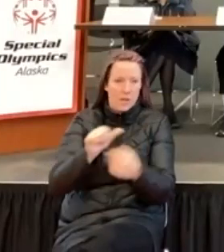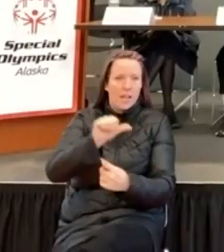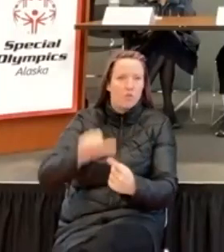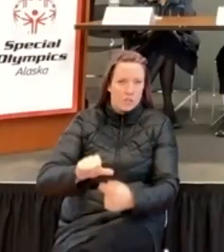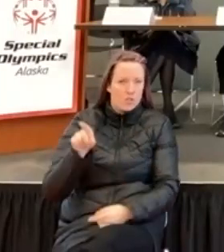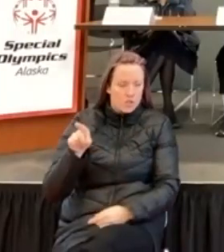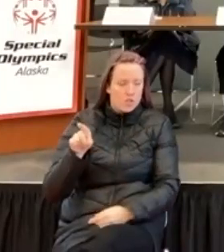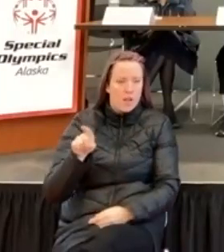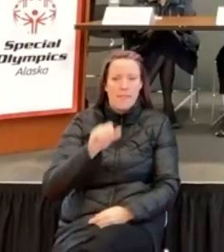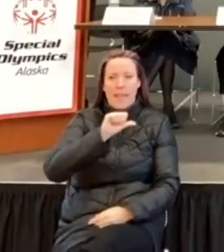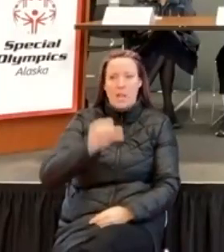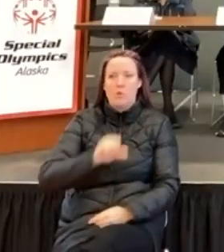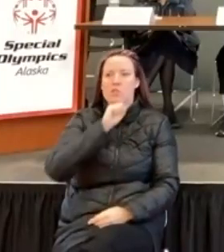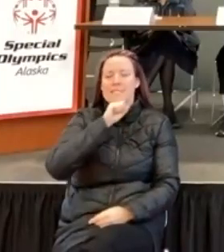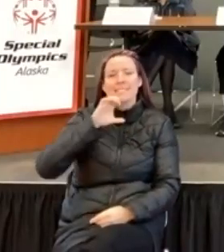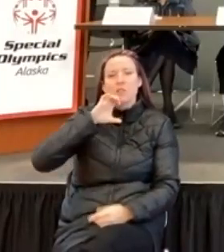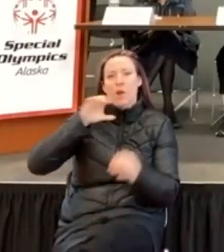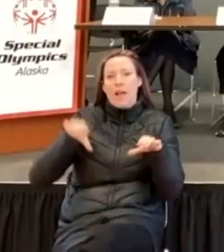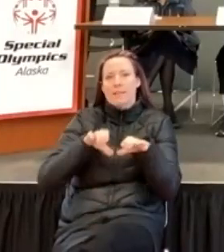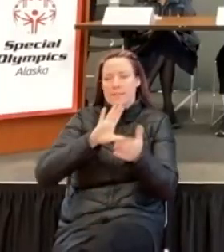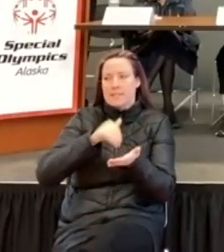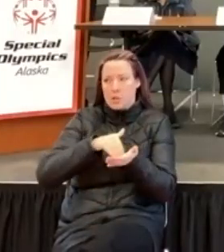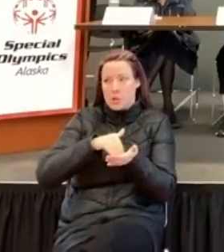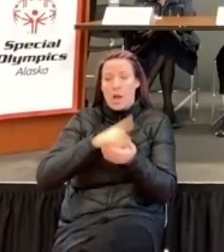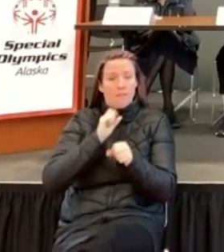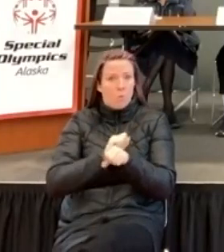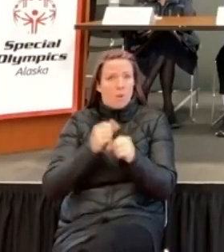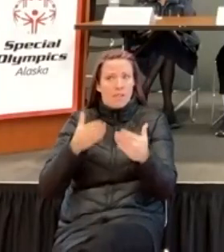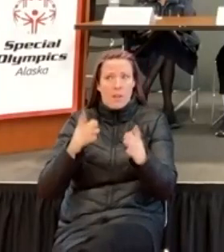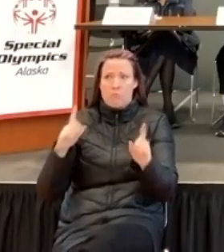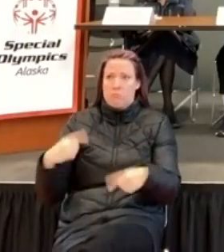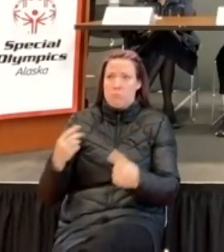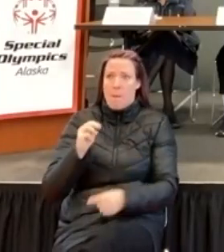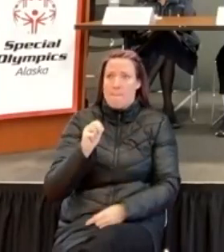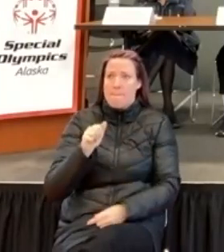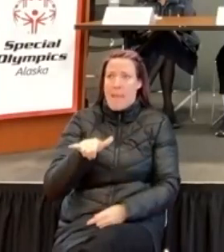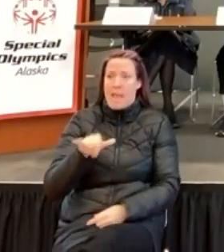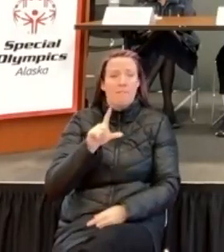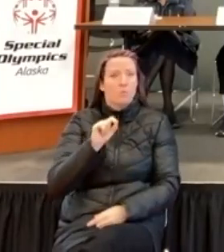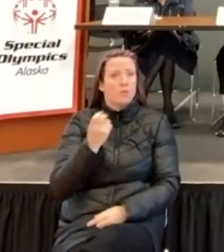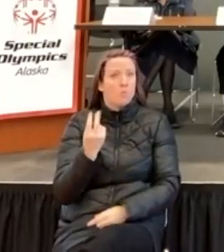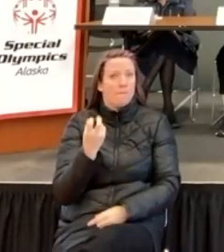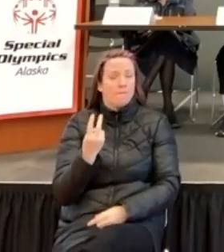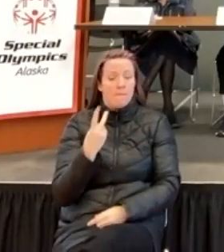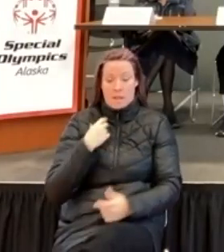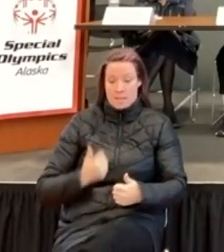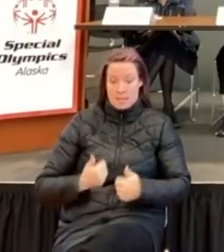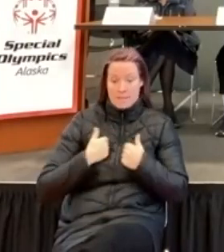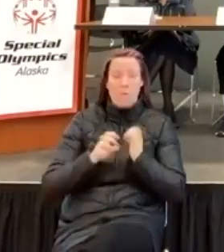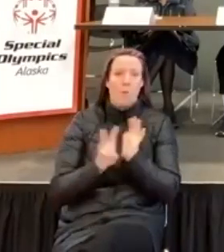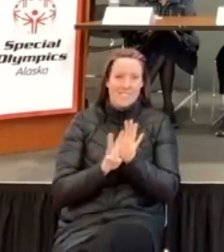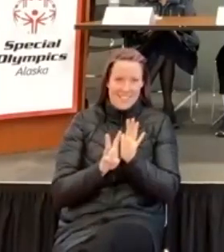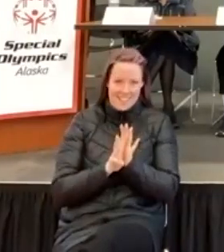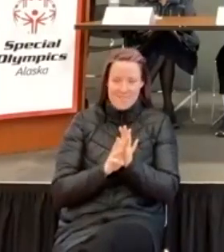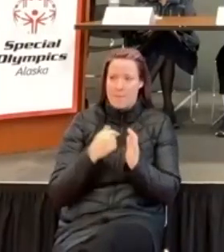the Anchorage Senior Activity Center. I've worked there since May of 2012, and I live in Wasilla,